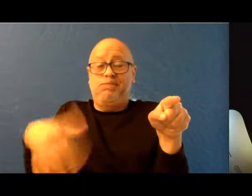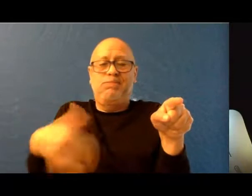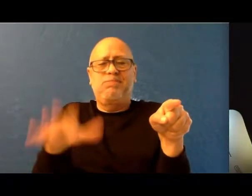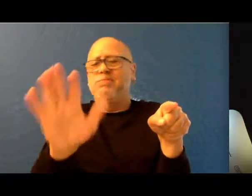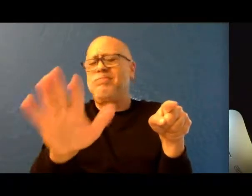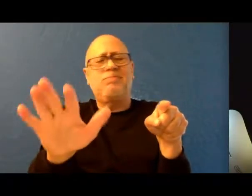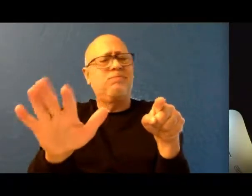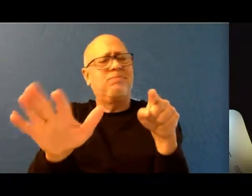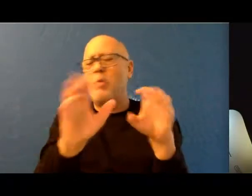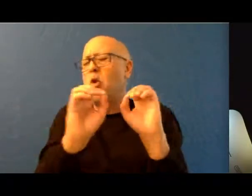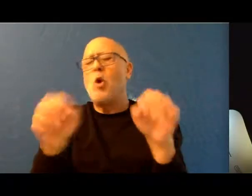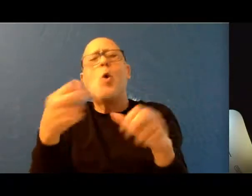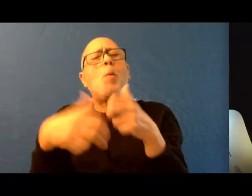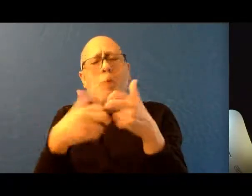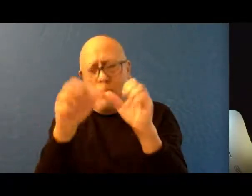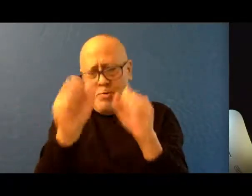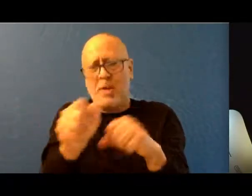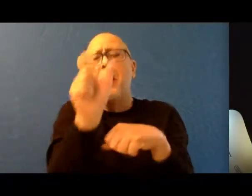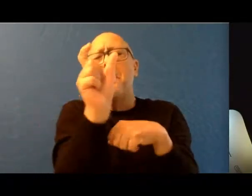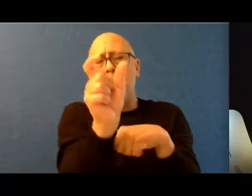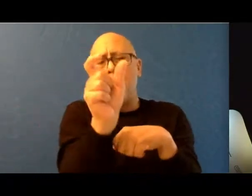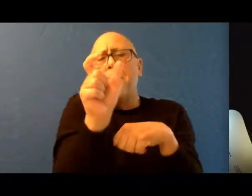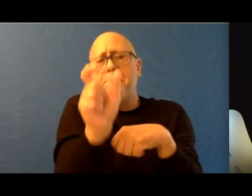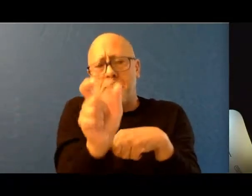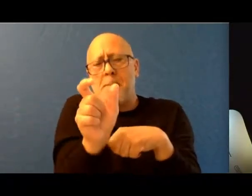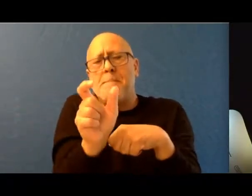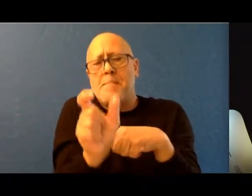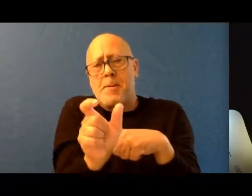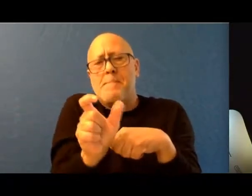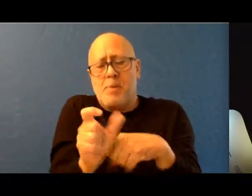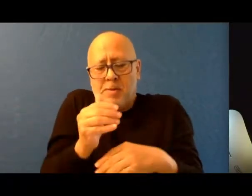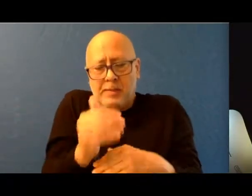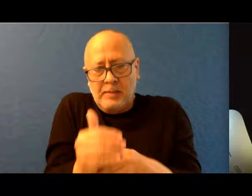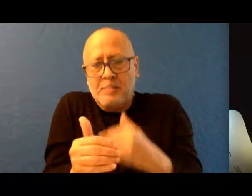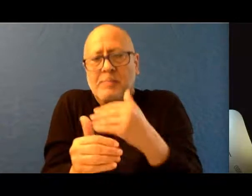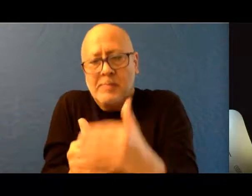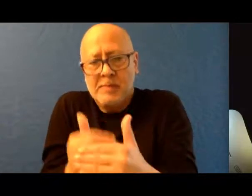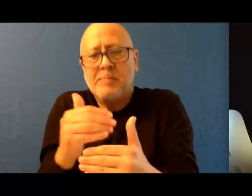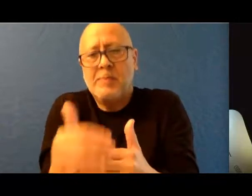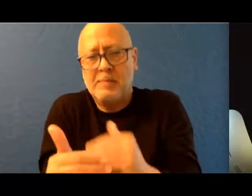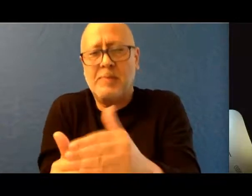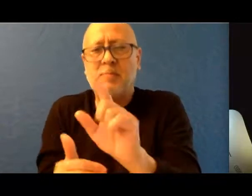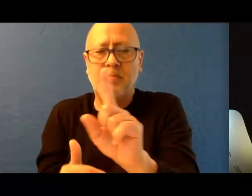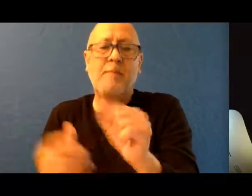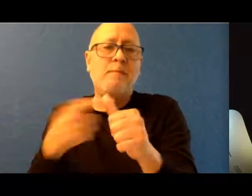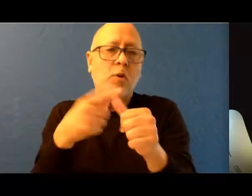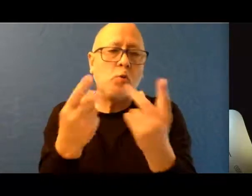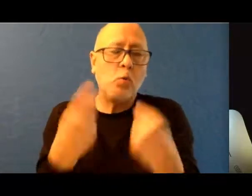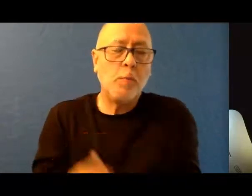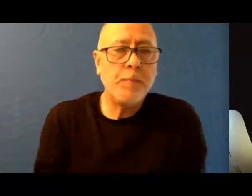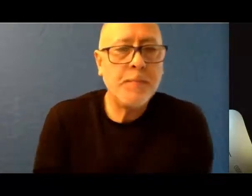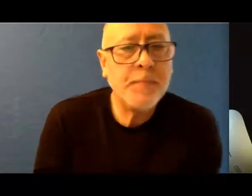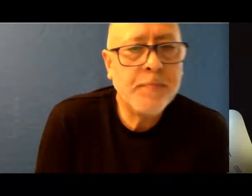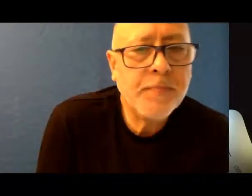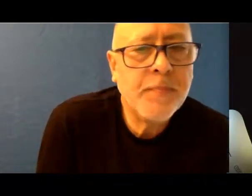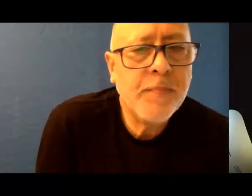No problem. We can do this. Okay, so the first thing I'm going to do is I'm going to look